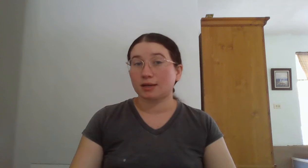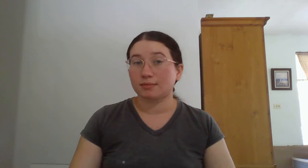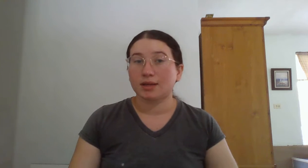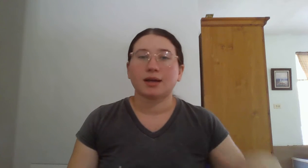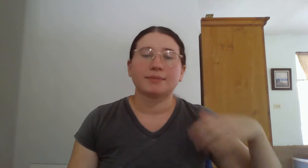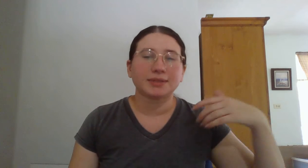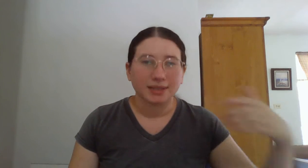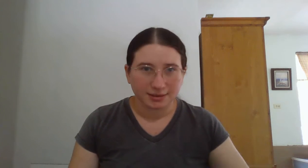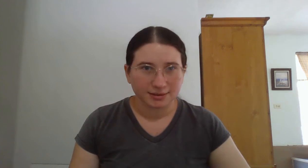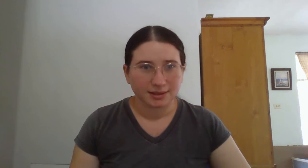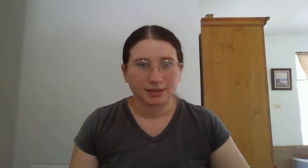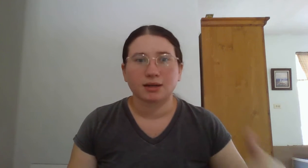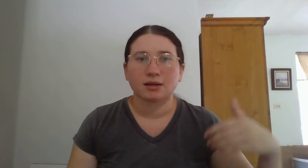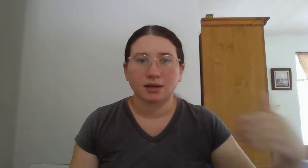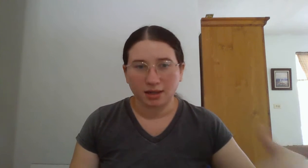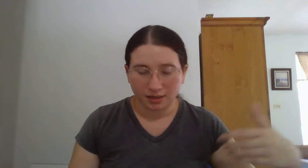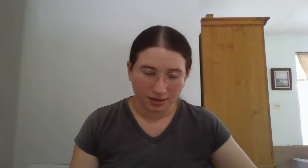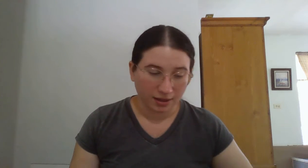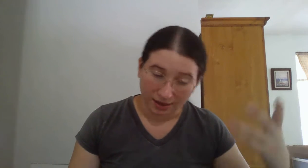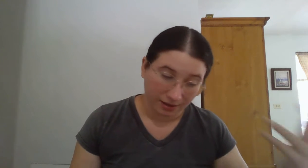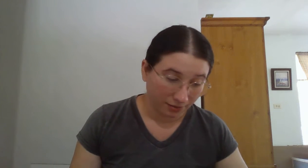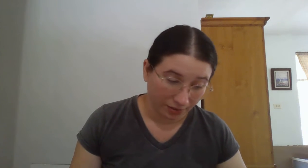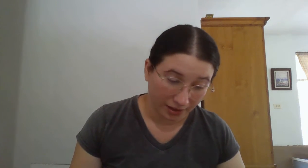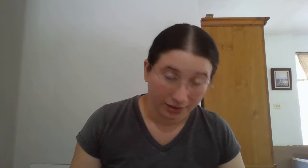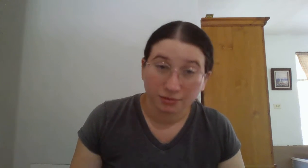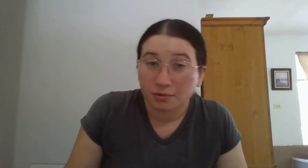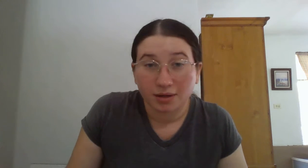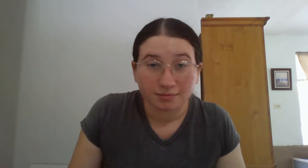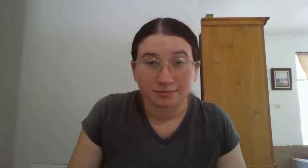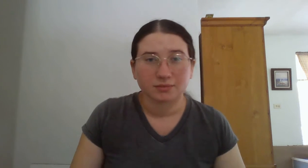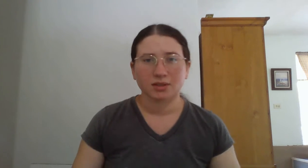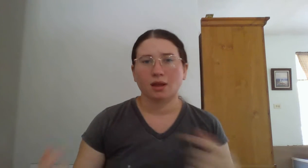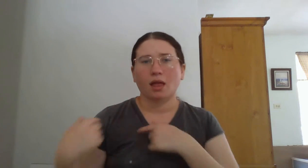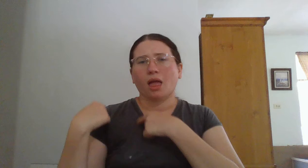time, I've been getting sick again and again, and I don't know why.